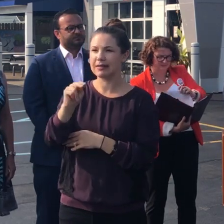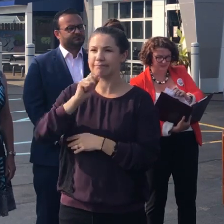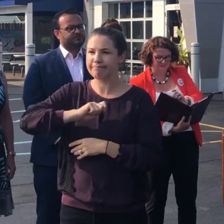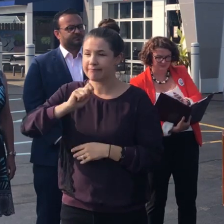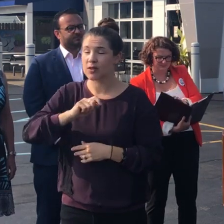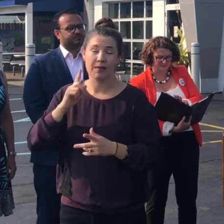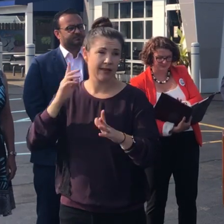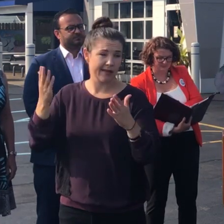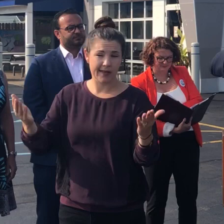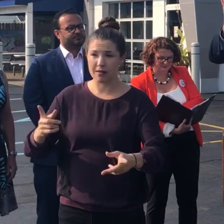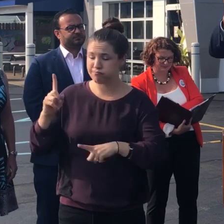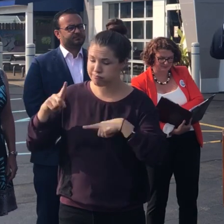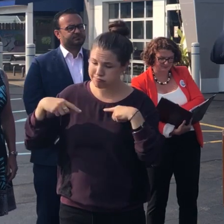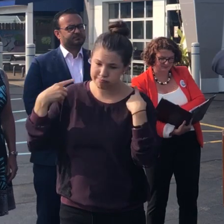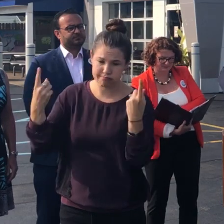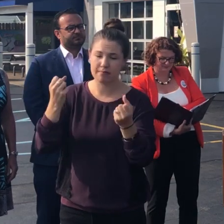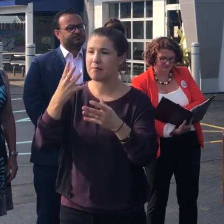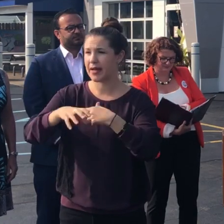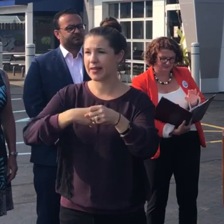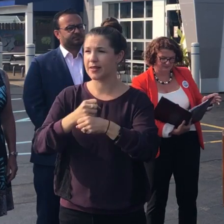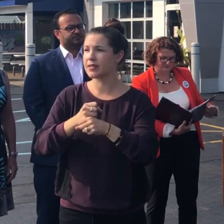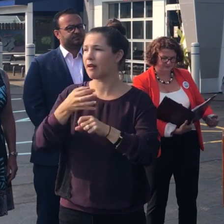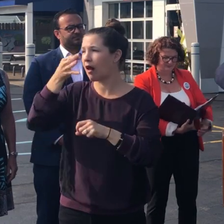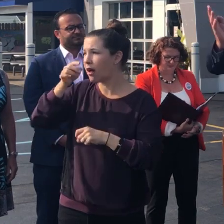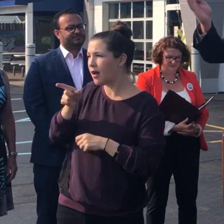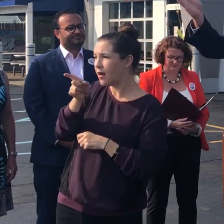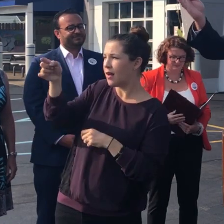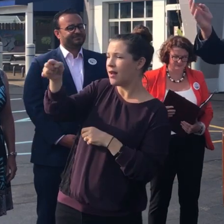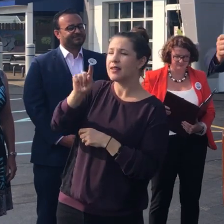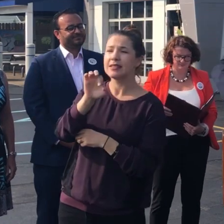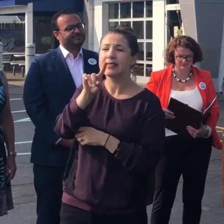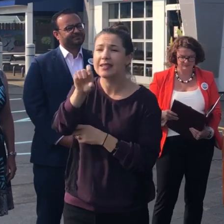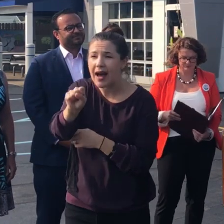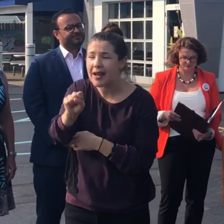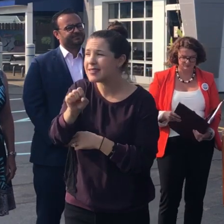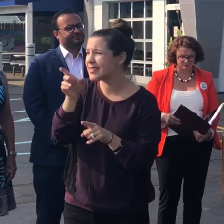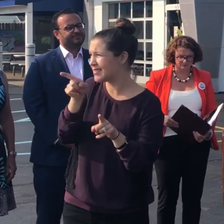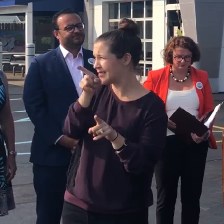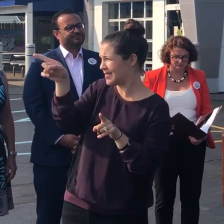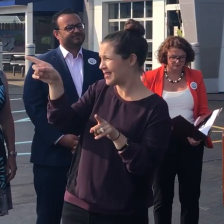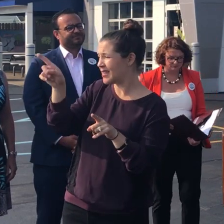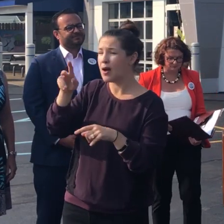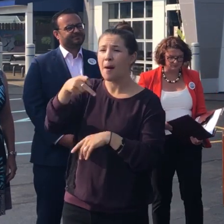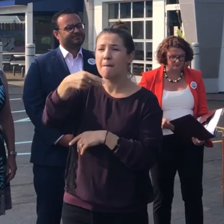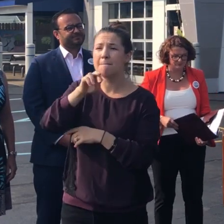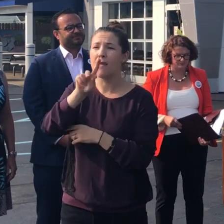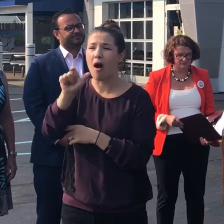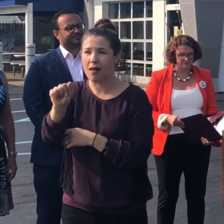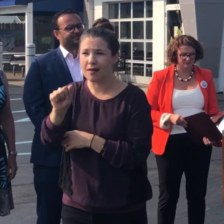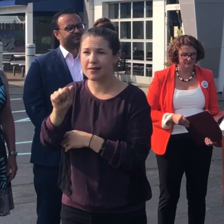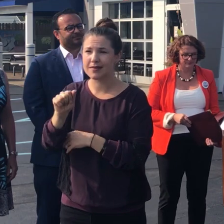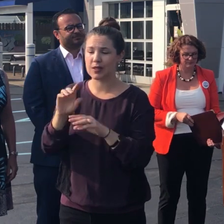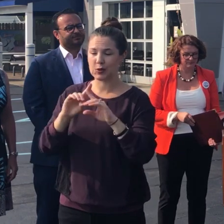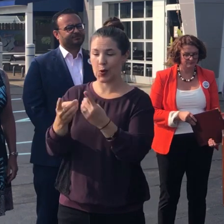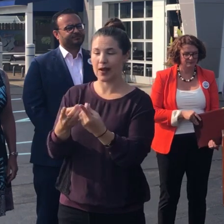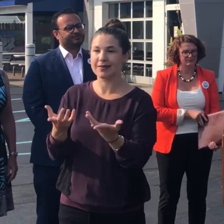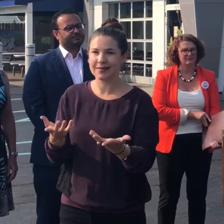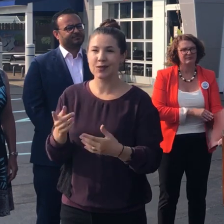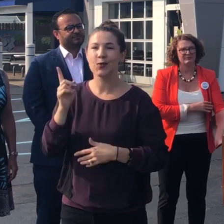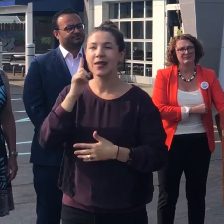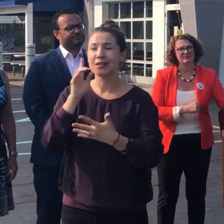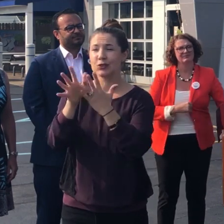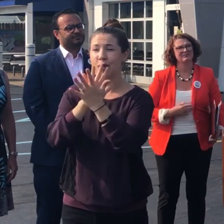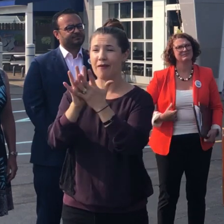for decades. Down the street we have Ted's, and down the street on this side we have, of course, Paula Donuts. You hear the traffic